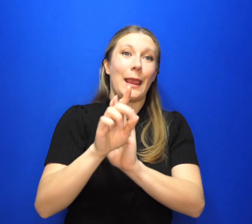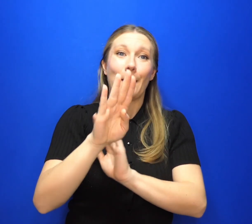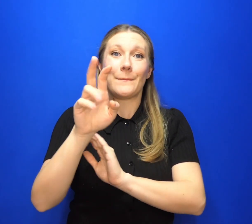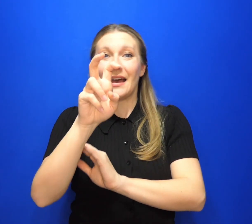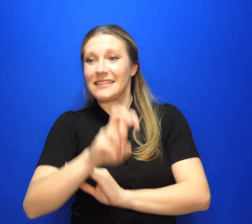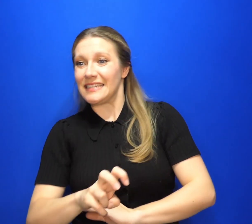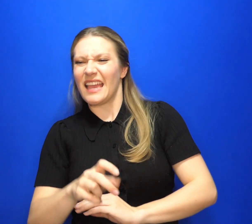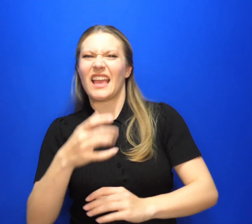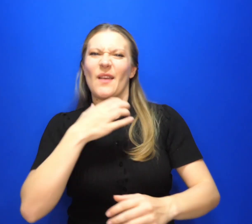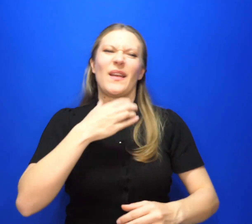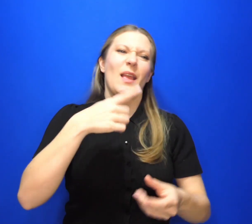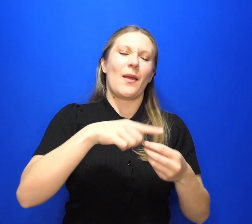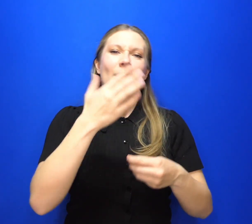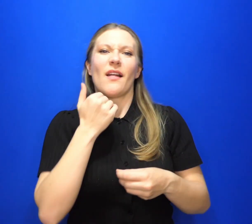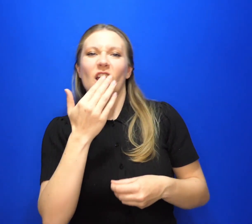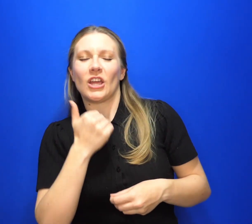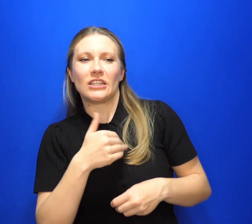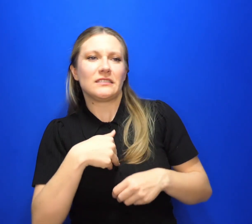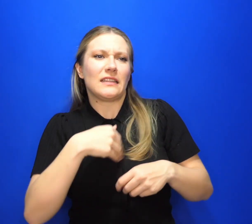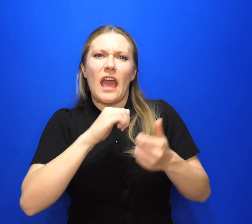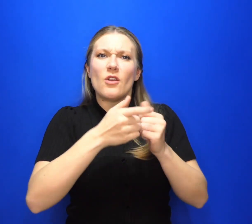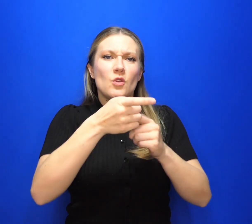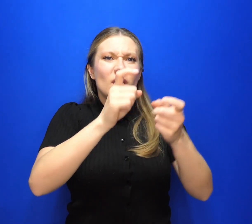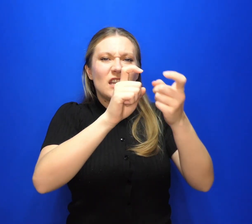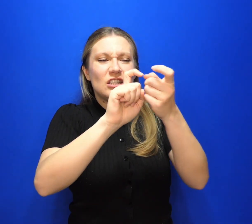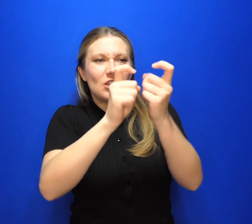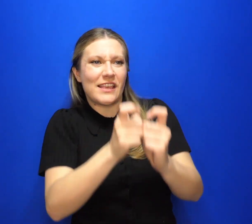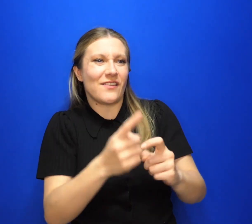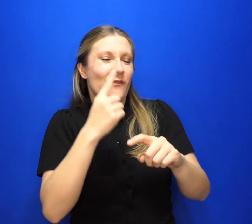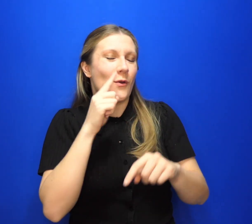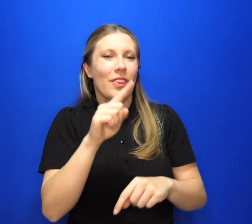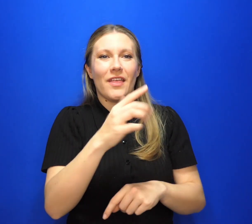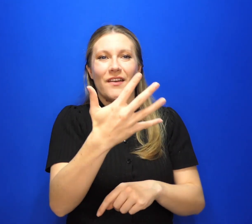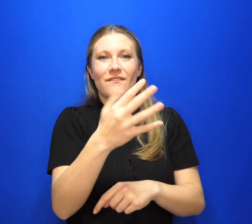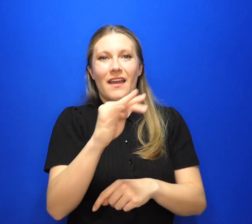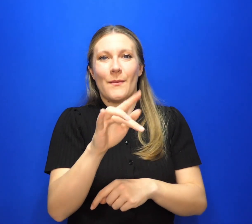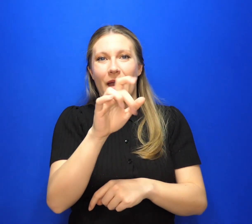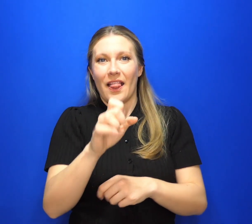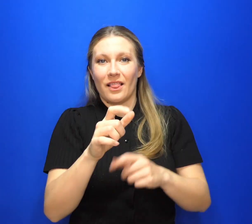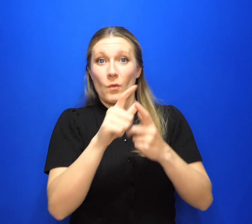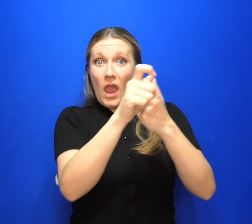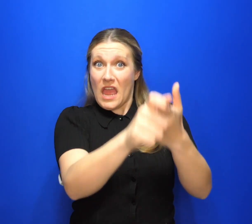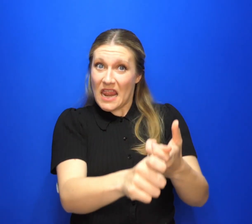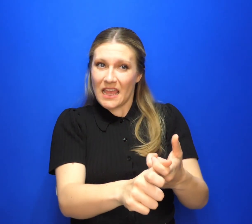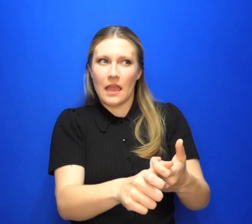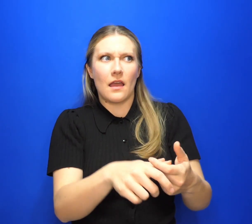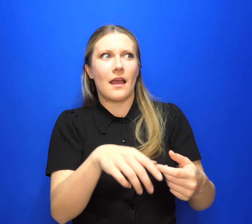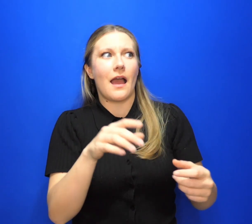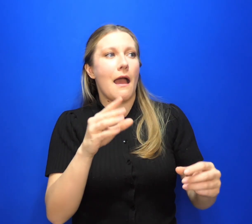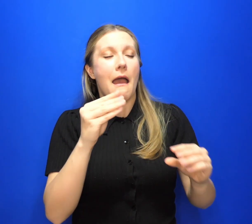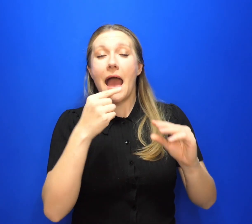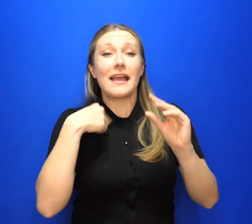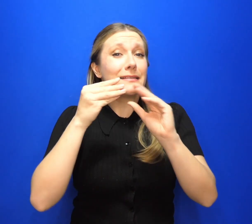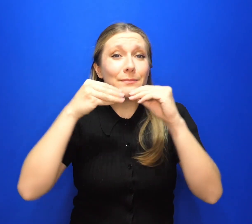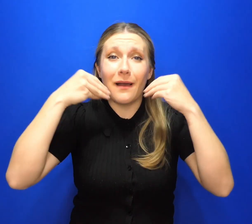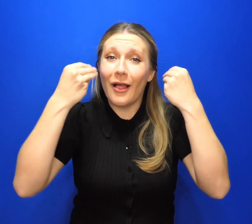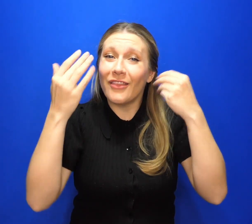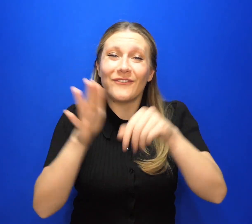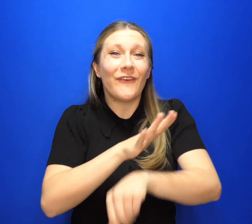5-mile run we're going to go on. I mean, I smiled the whole time that I was there because it was exciting